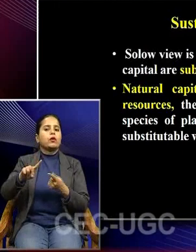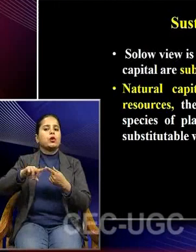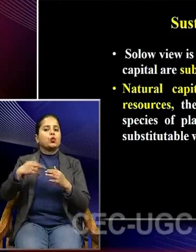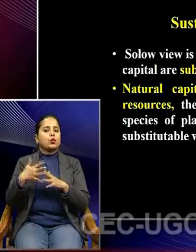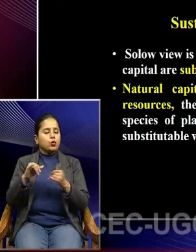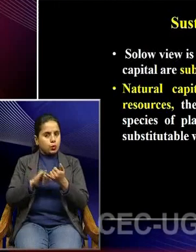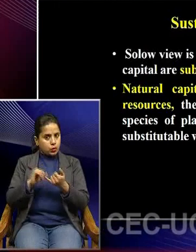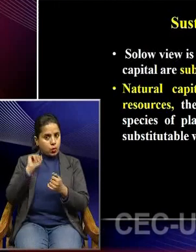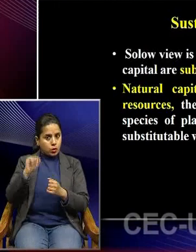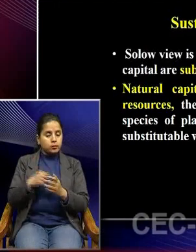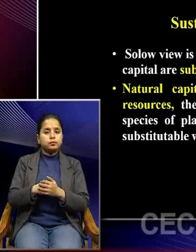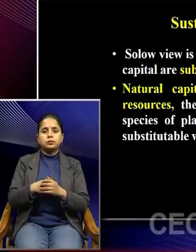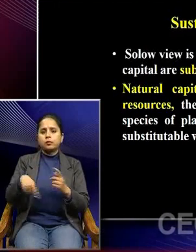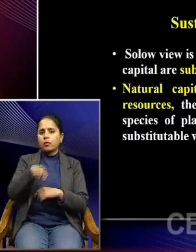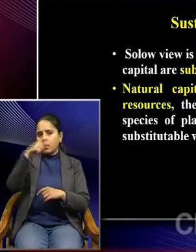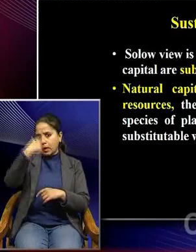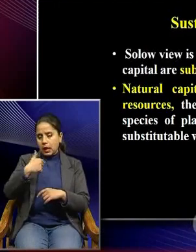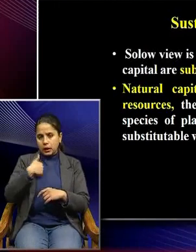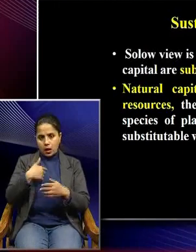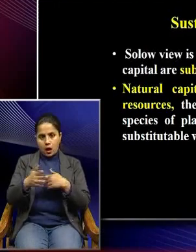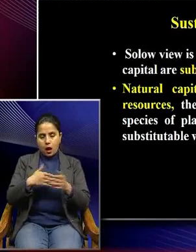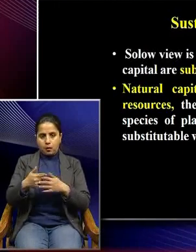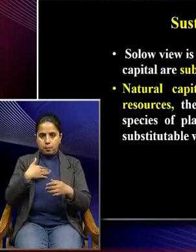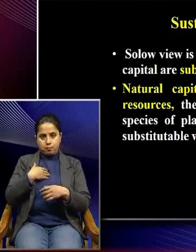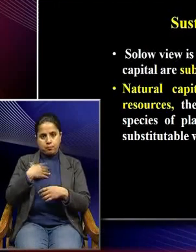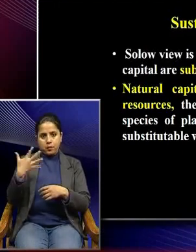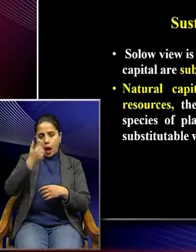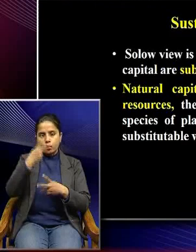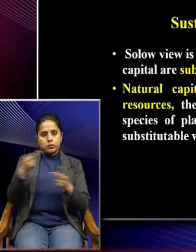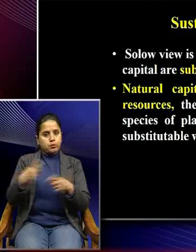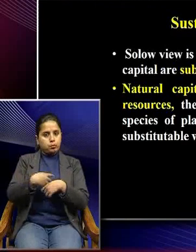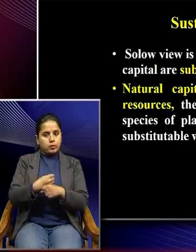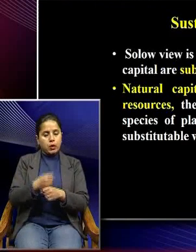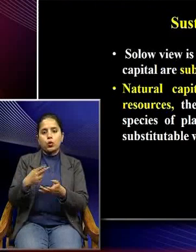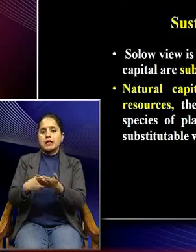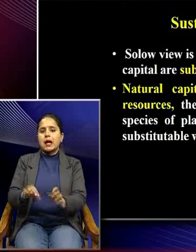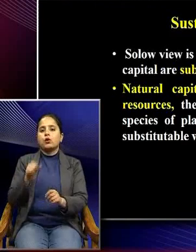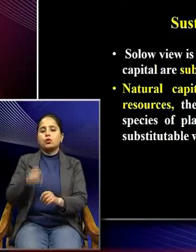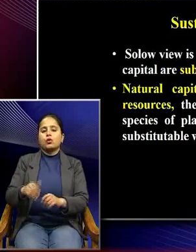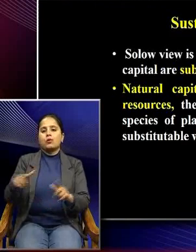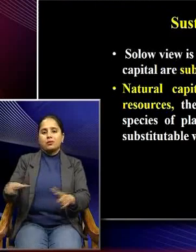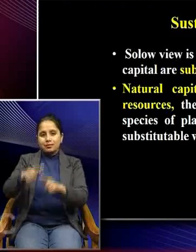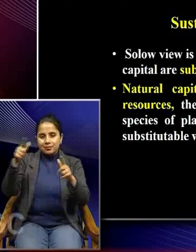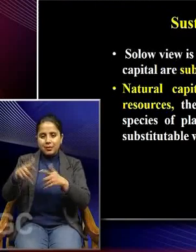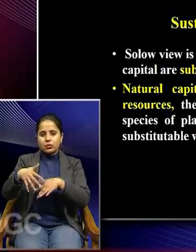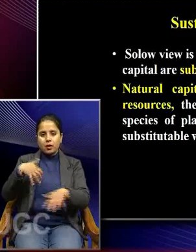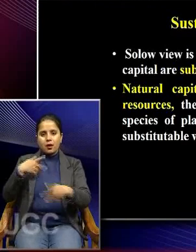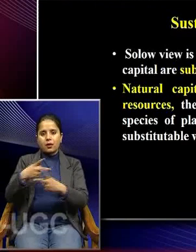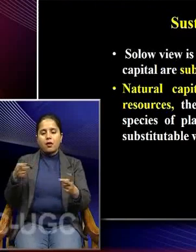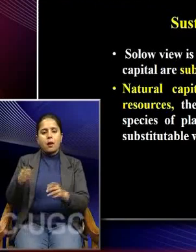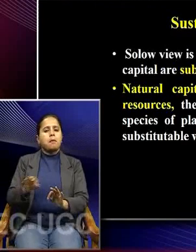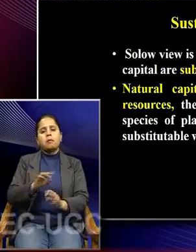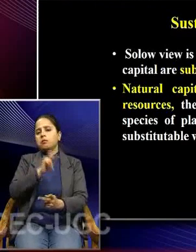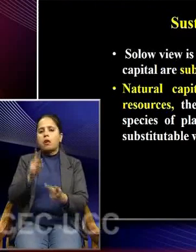views that man-made capital and natural capital are perfect substitutes.